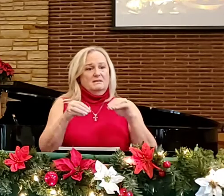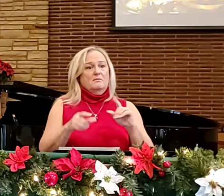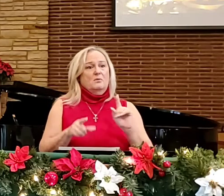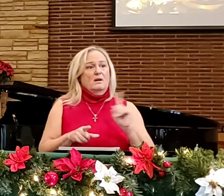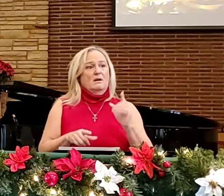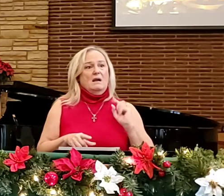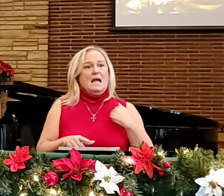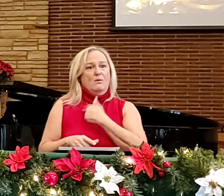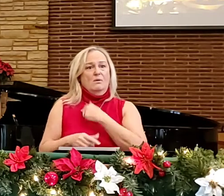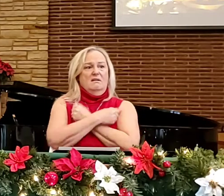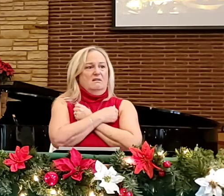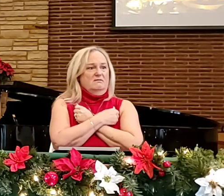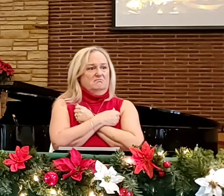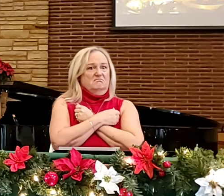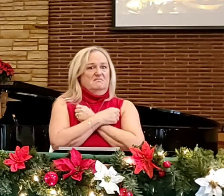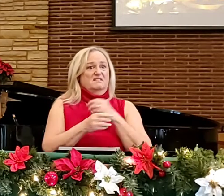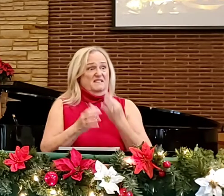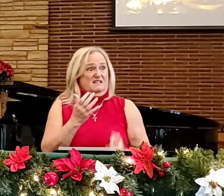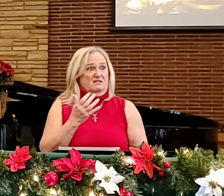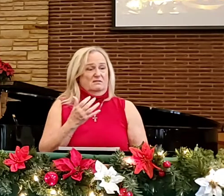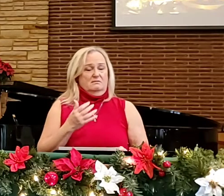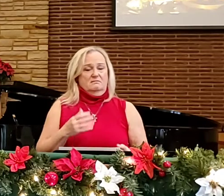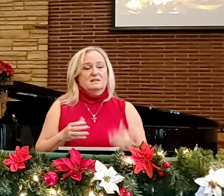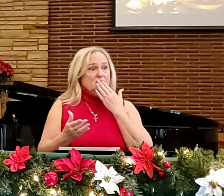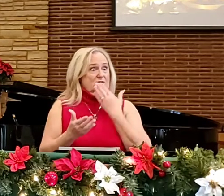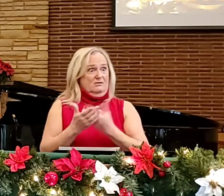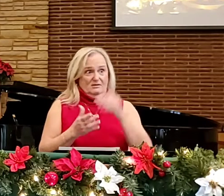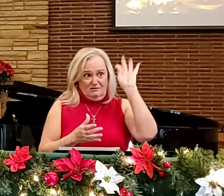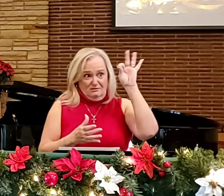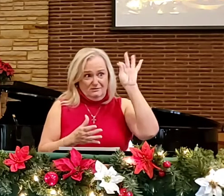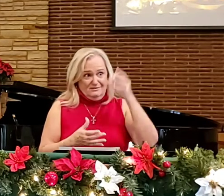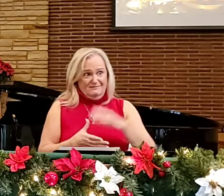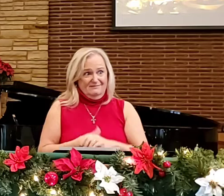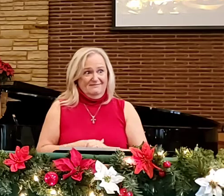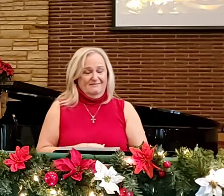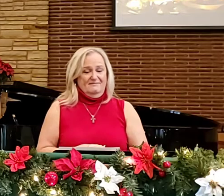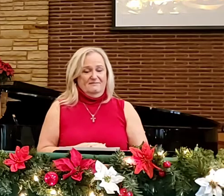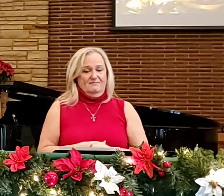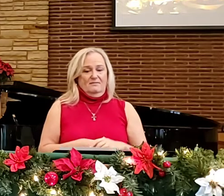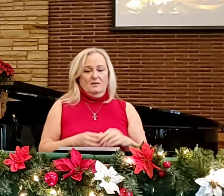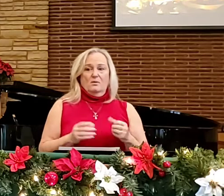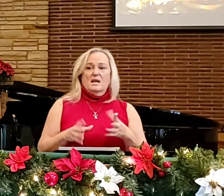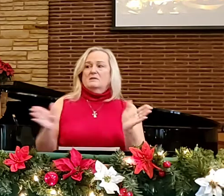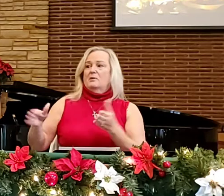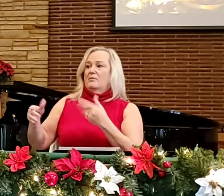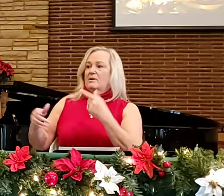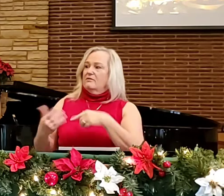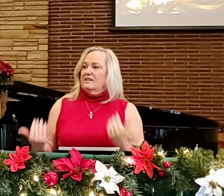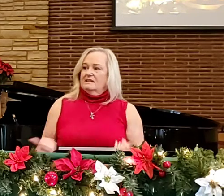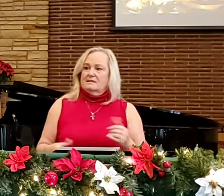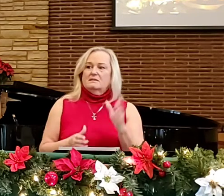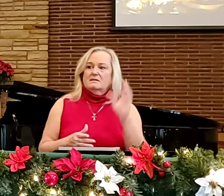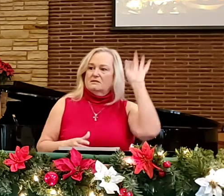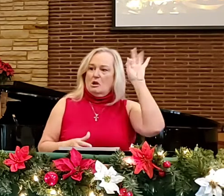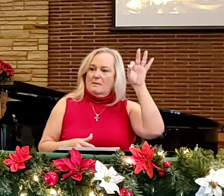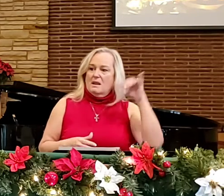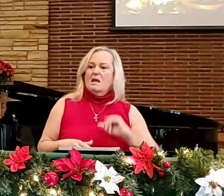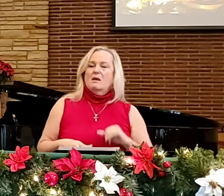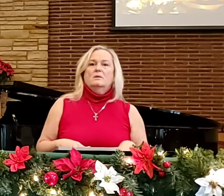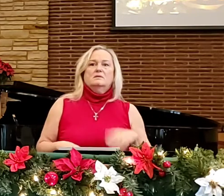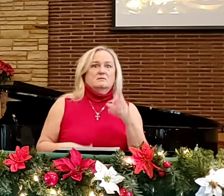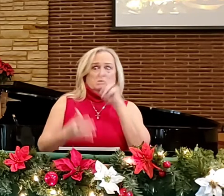short. I think that's good news. While I was preparing for this sermon, I was